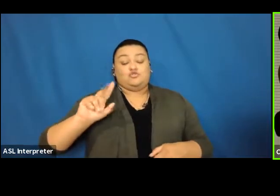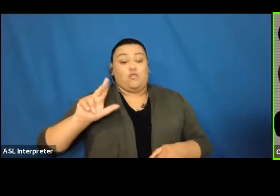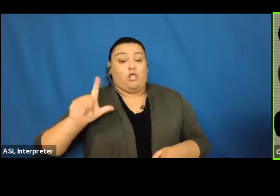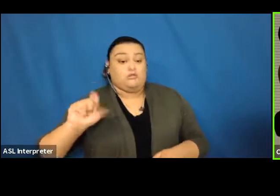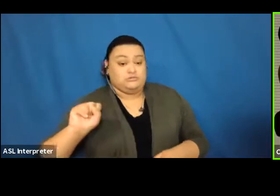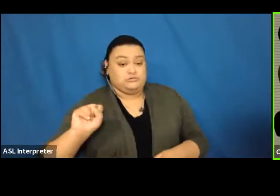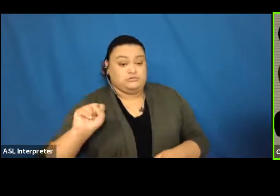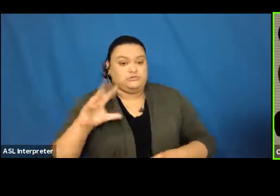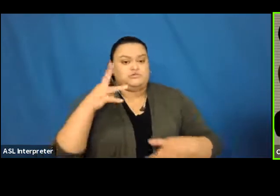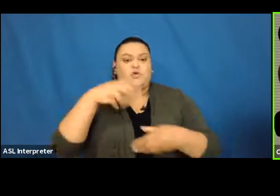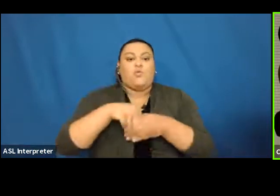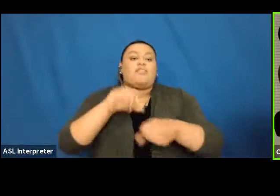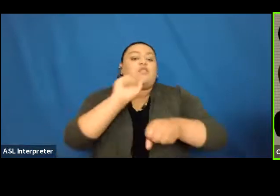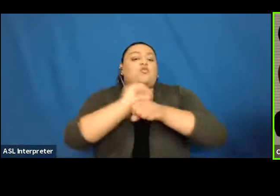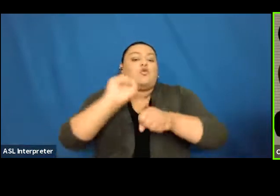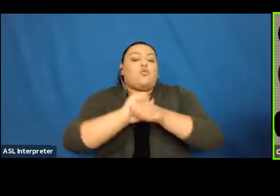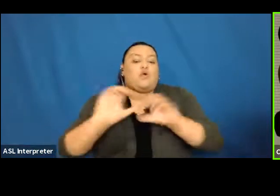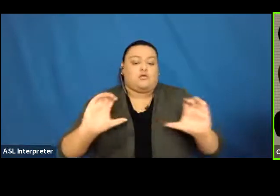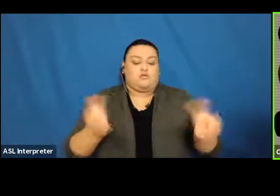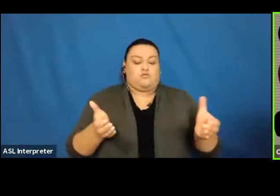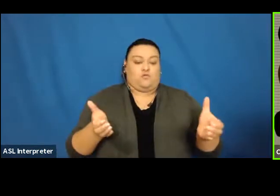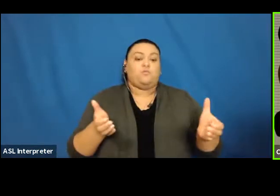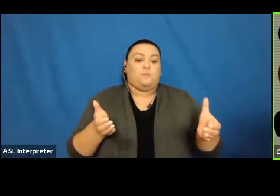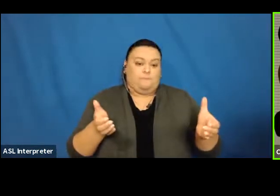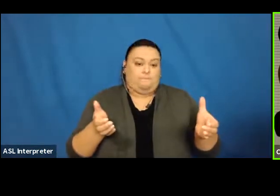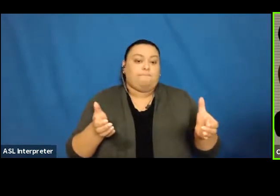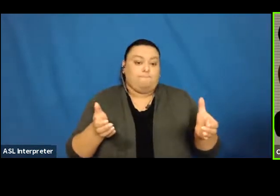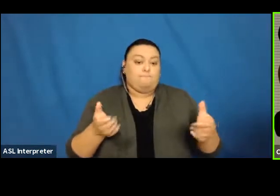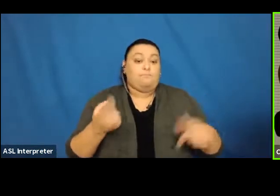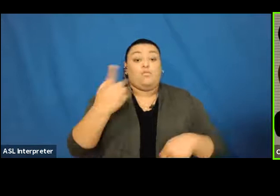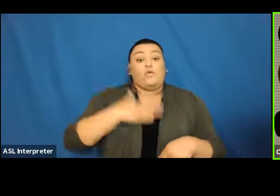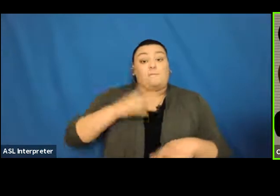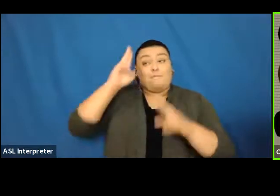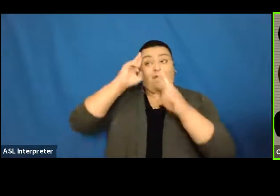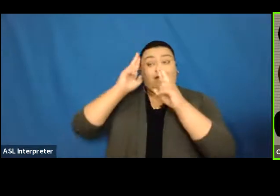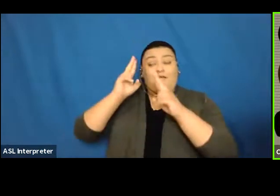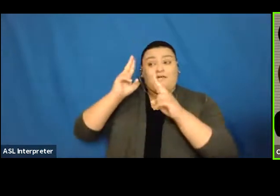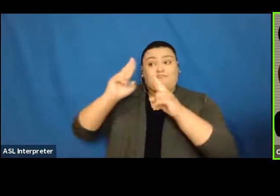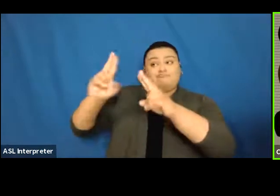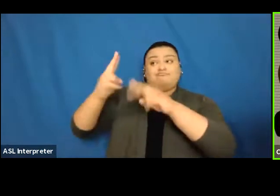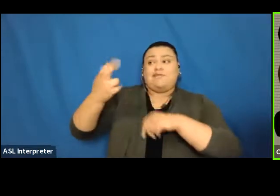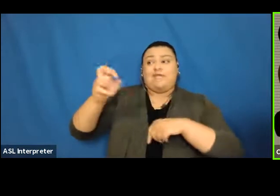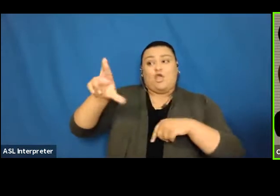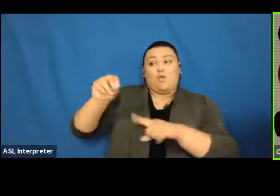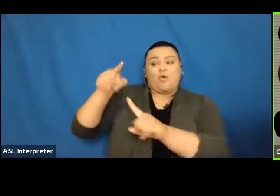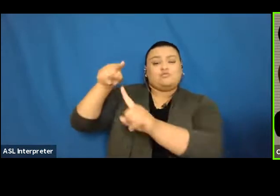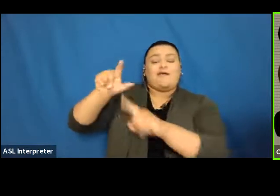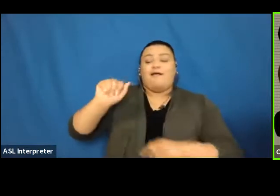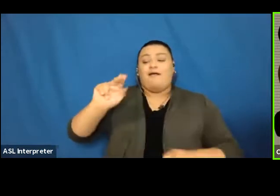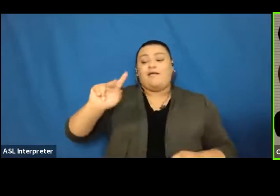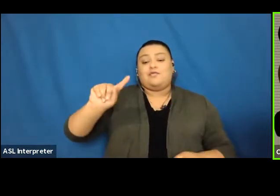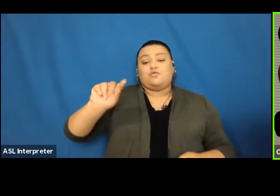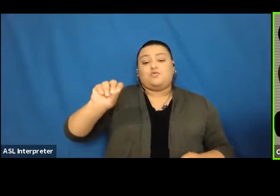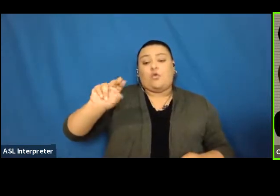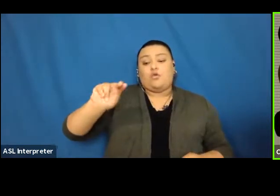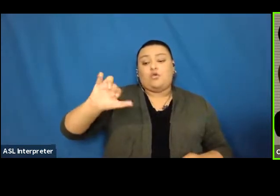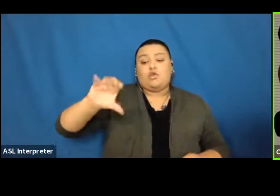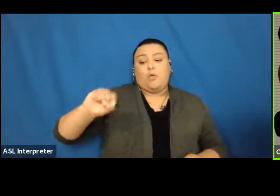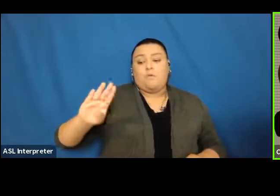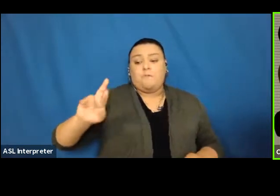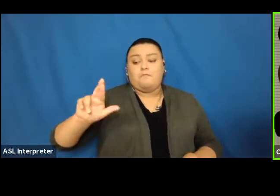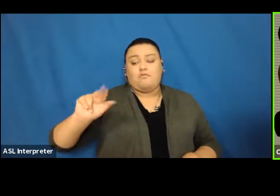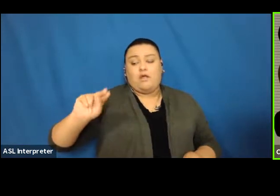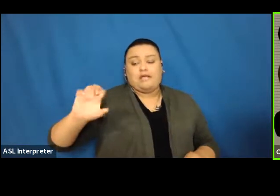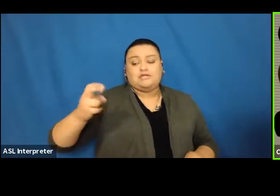in the working class, One of my heroes was Antonio Gramsci, Italian communist.